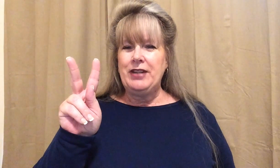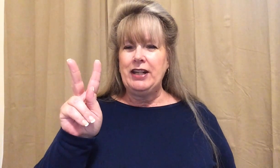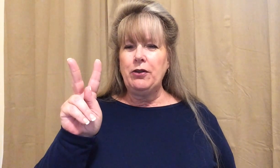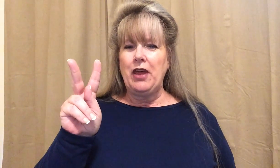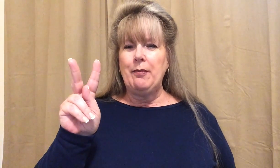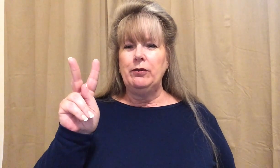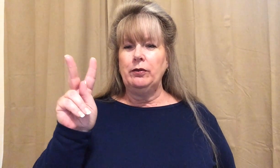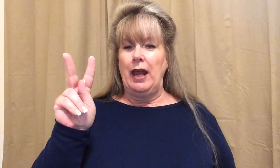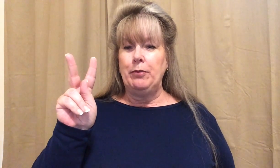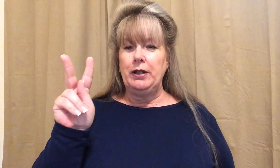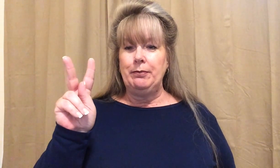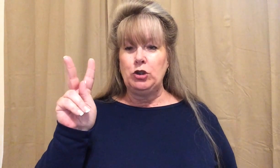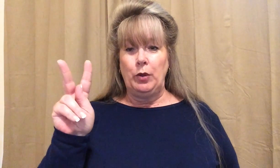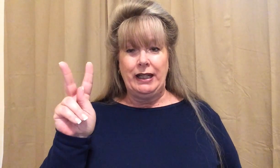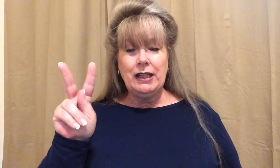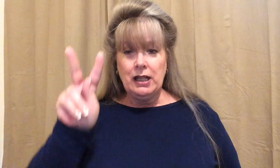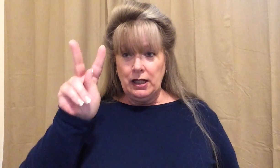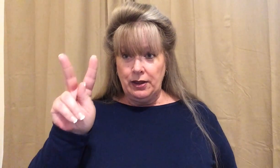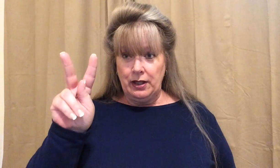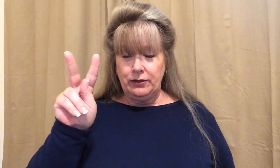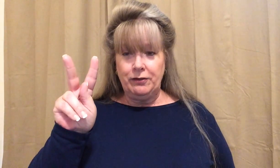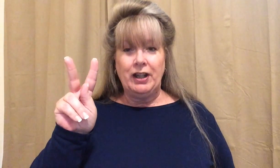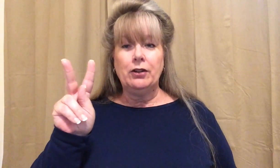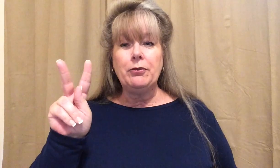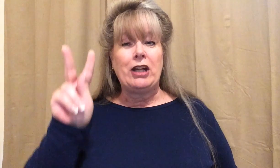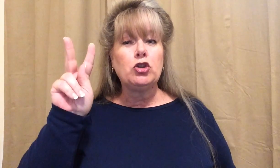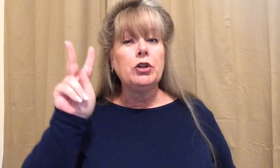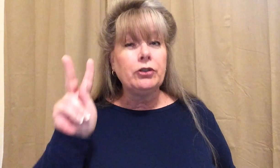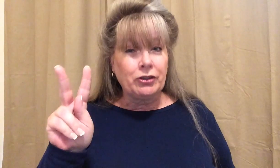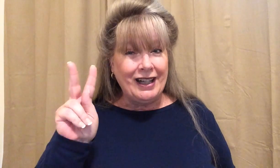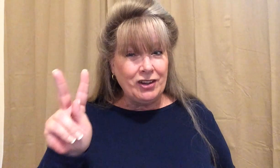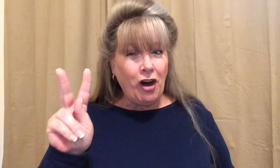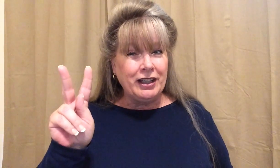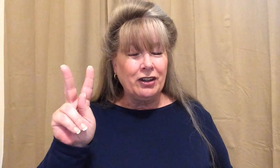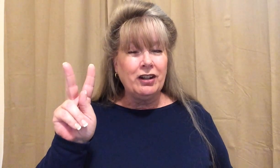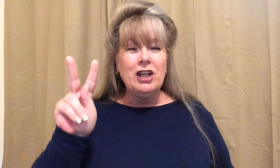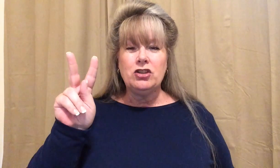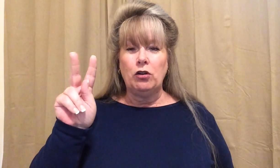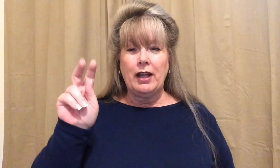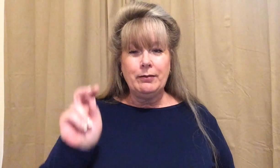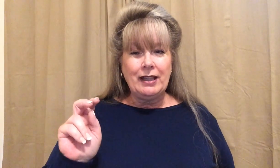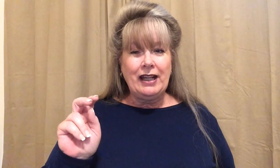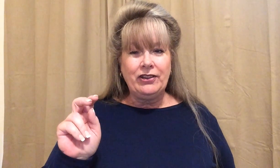take your thumb and put it between the two fingers. Make sure you're straight and tall here. Don't let them get lazy on